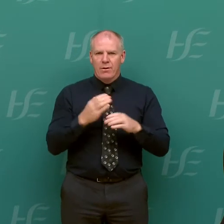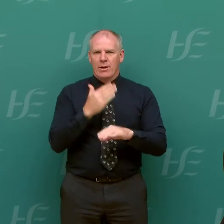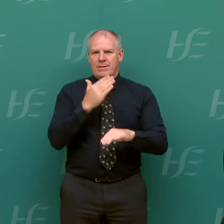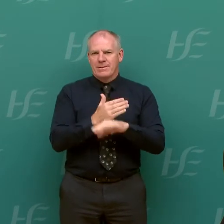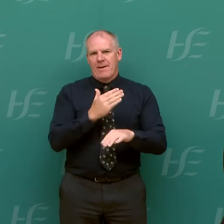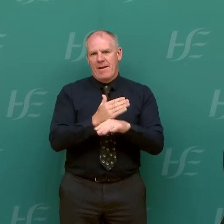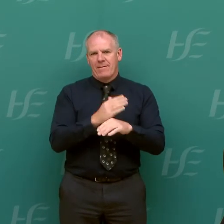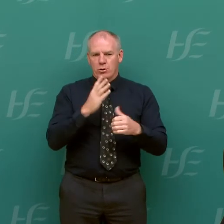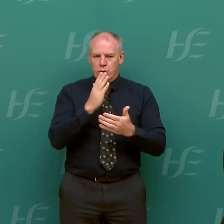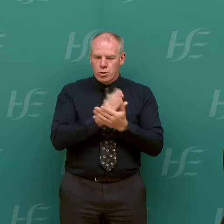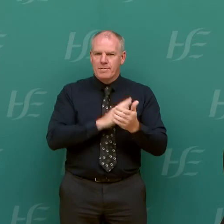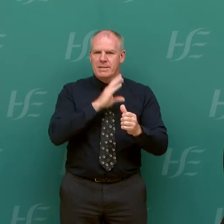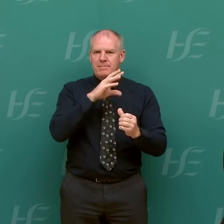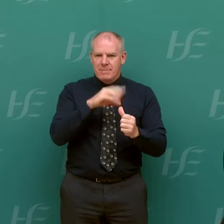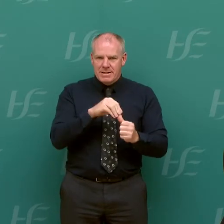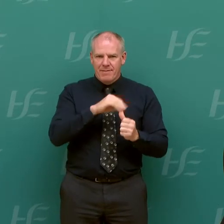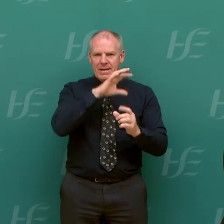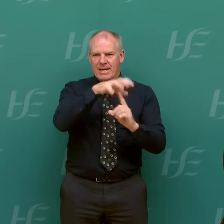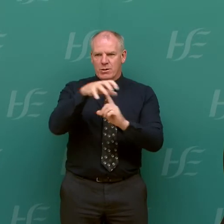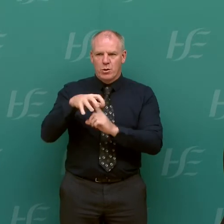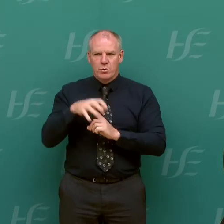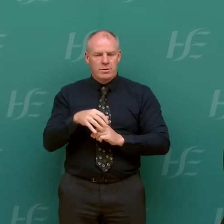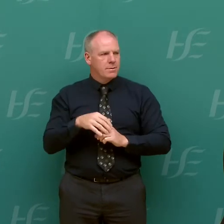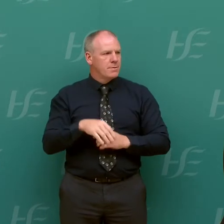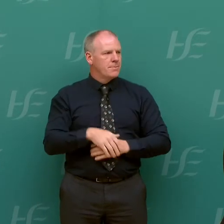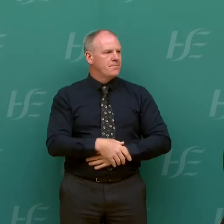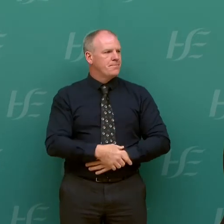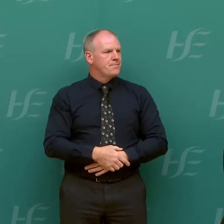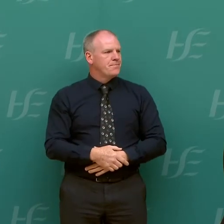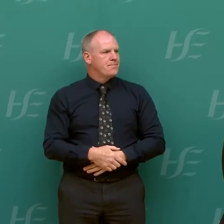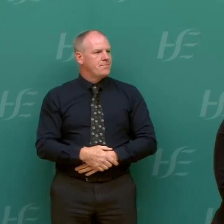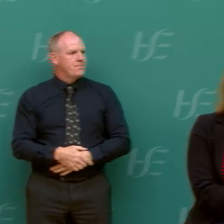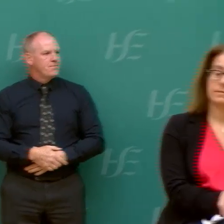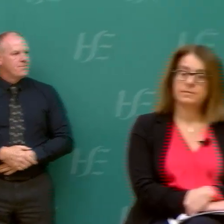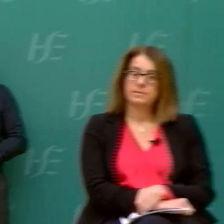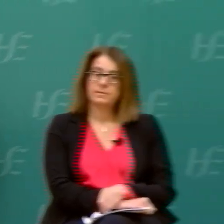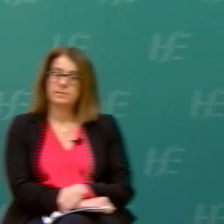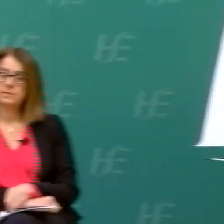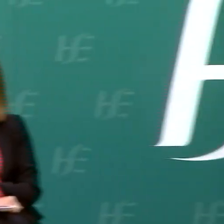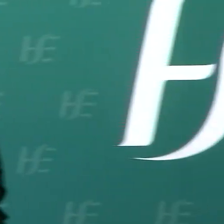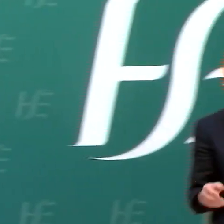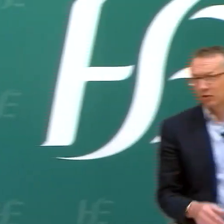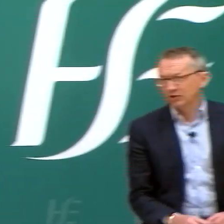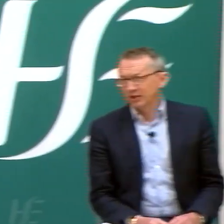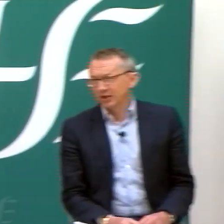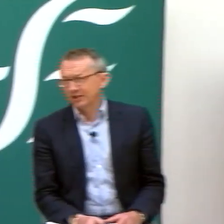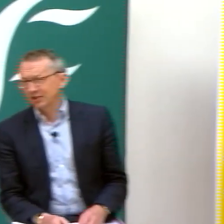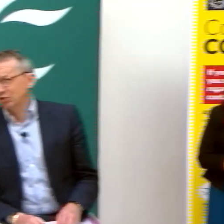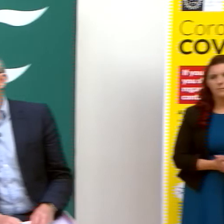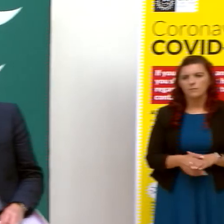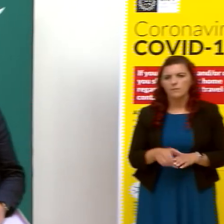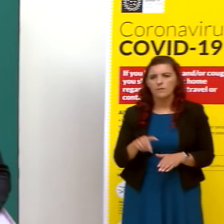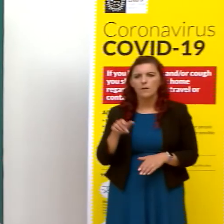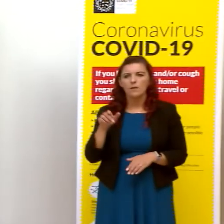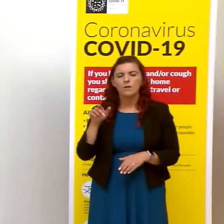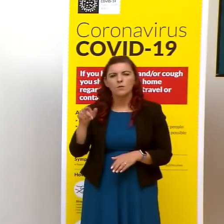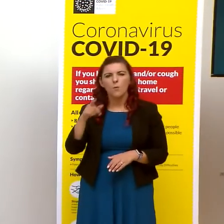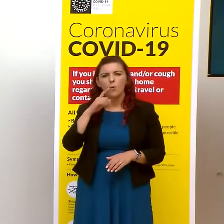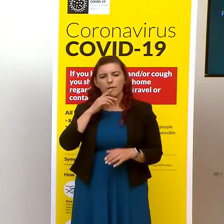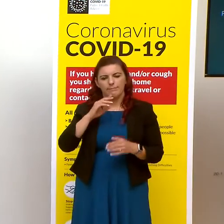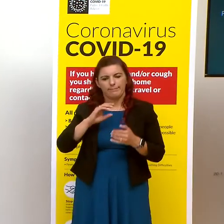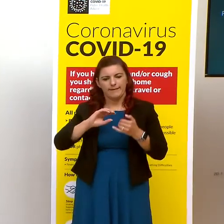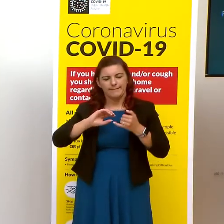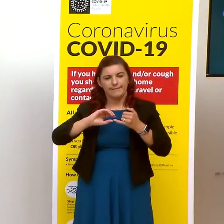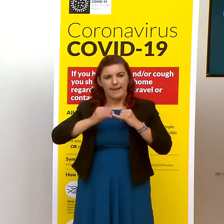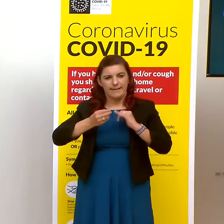certain settings. Colin, do you want to come in there? Just to elaborate, yeah, there is, as Paul said, a testing strategy devised